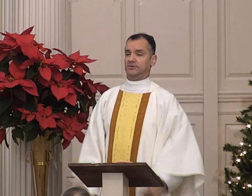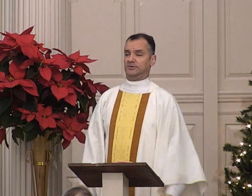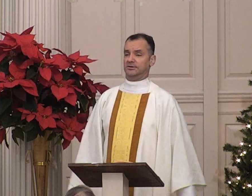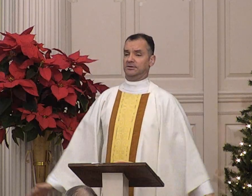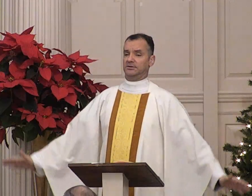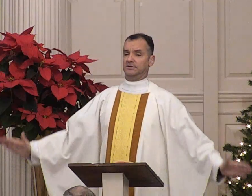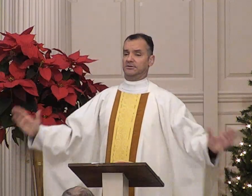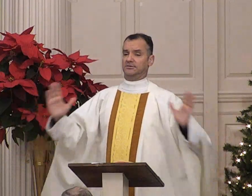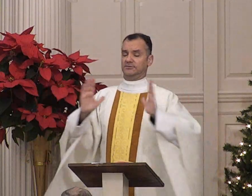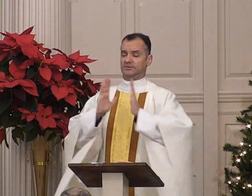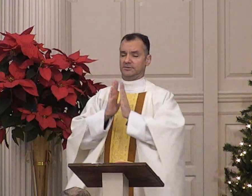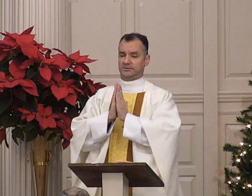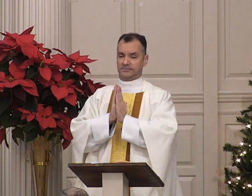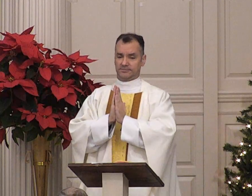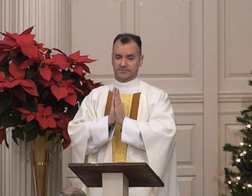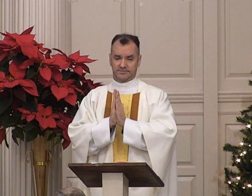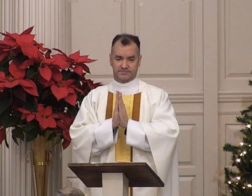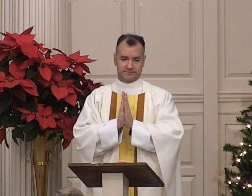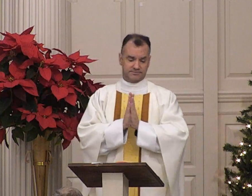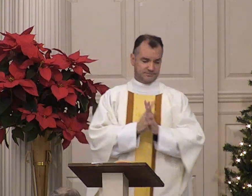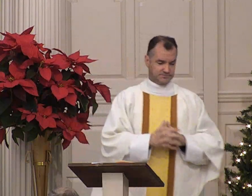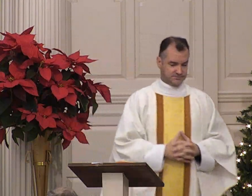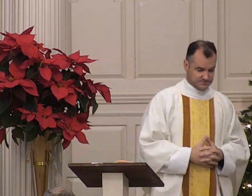ever. Amen.